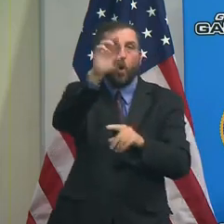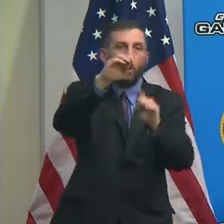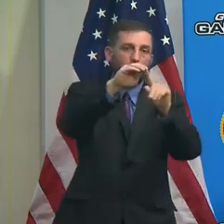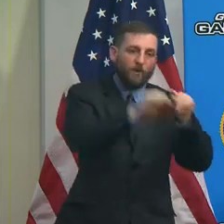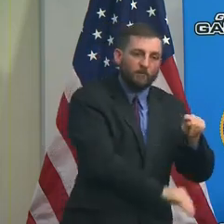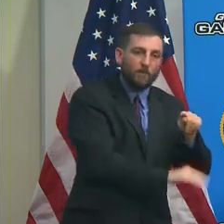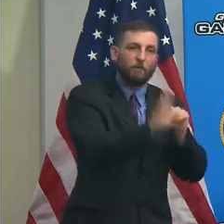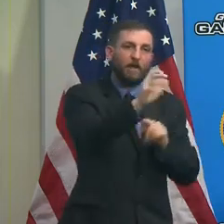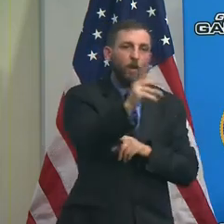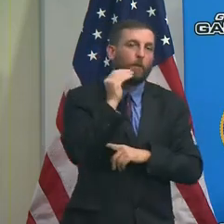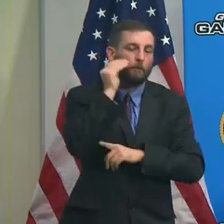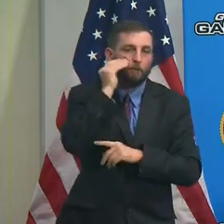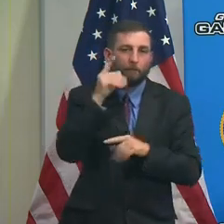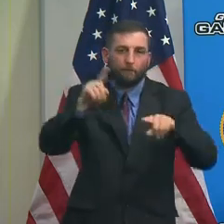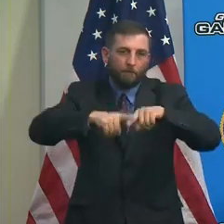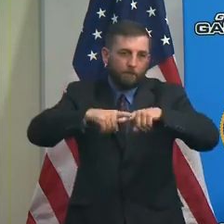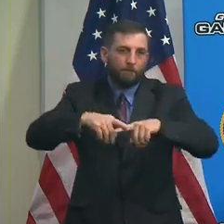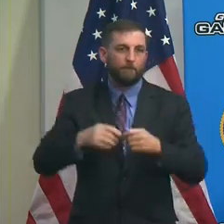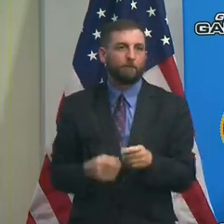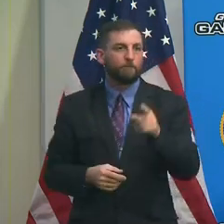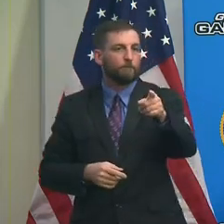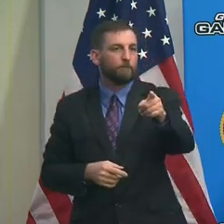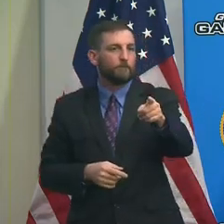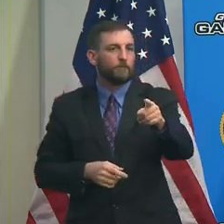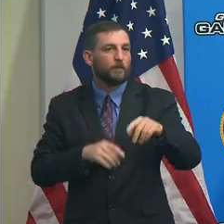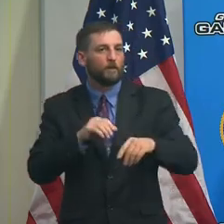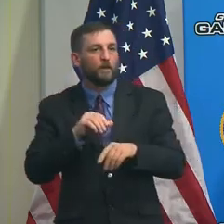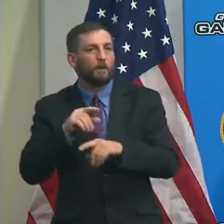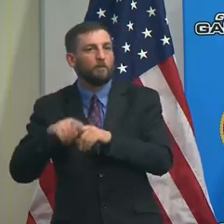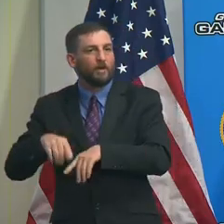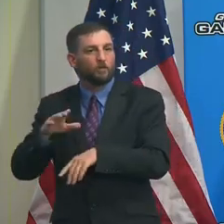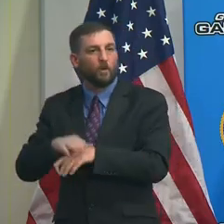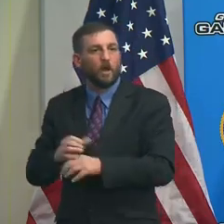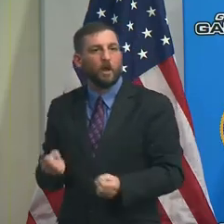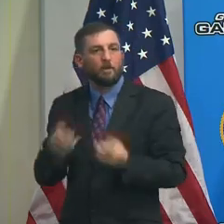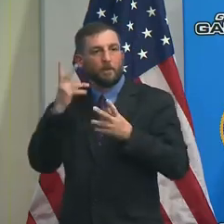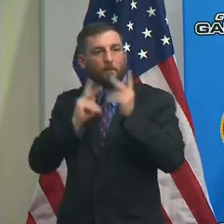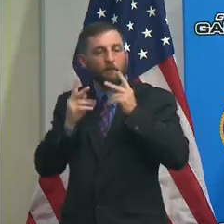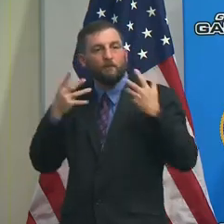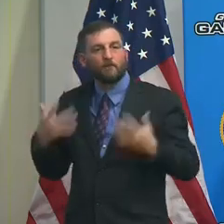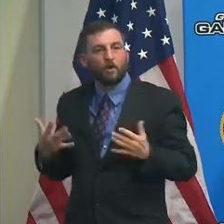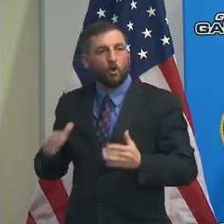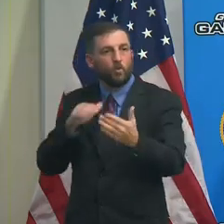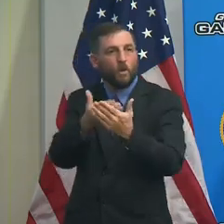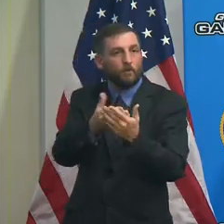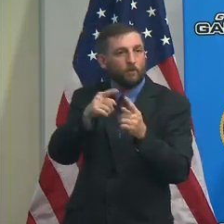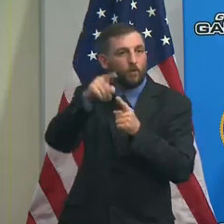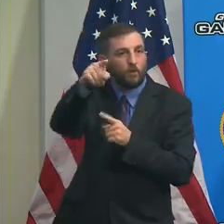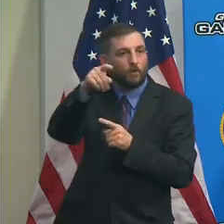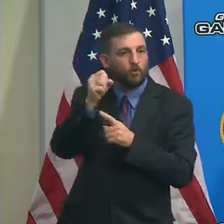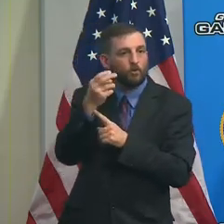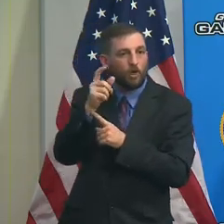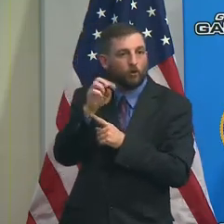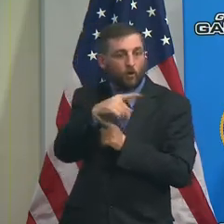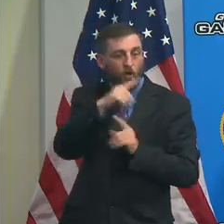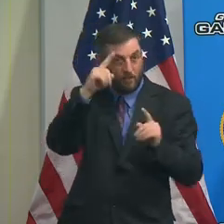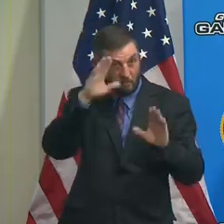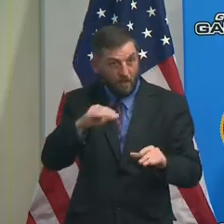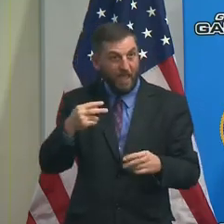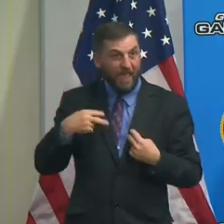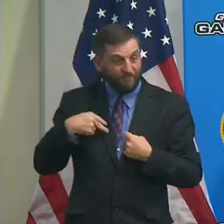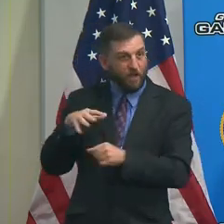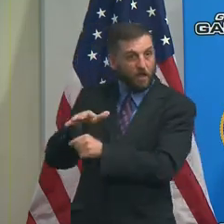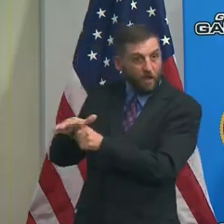rooms. Yes, sir. So based on the number of people who have arrived at these shelters, do you anticipate you have enough hotel rooms